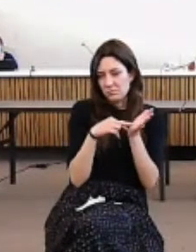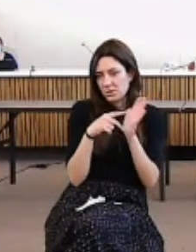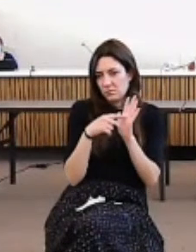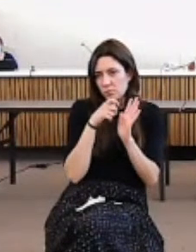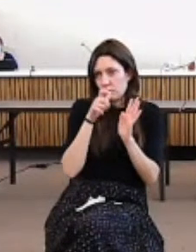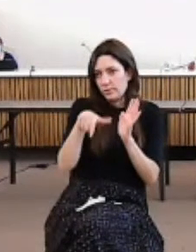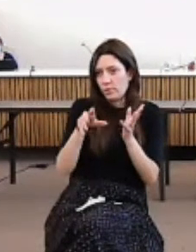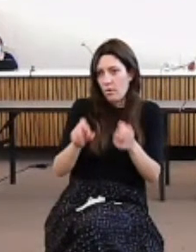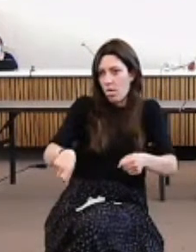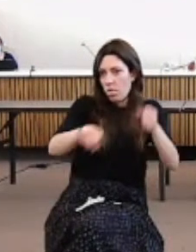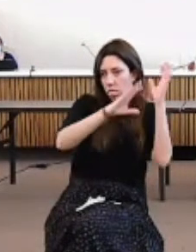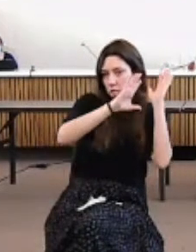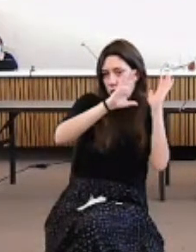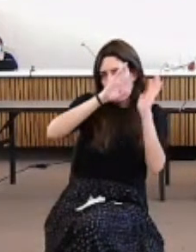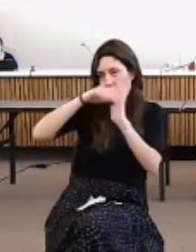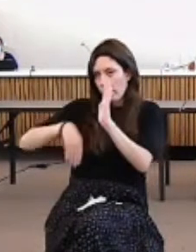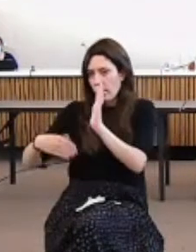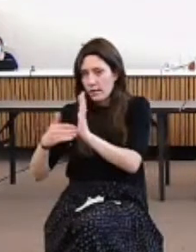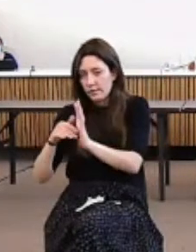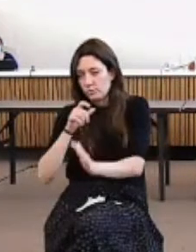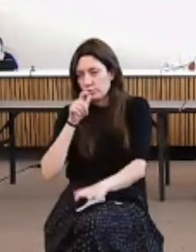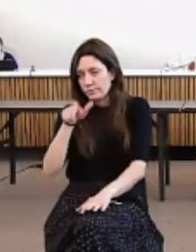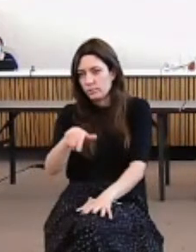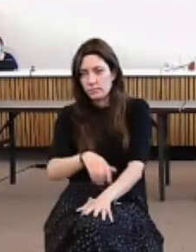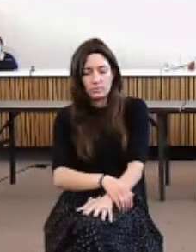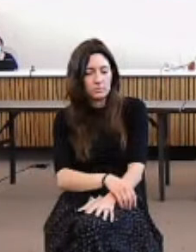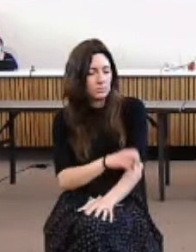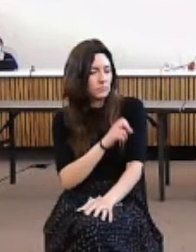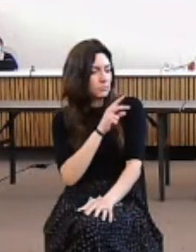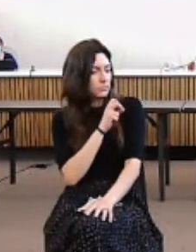of seeker. Okay, so the EAF